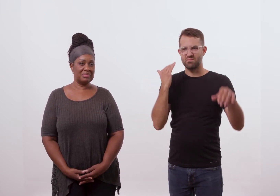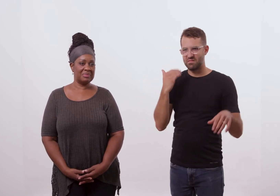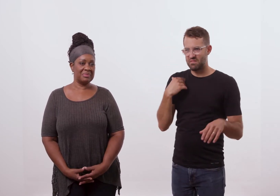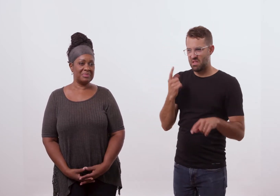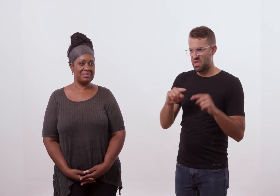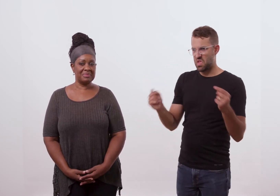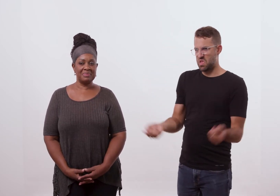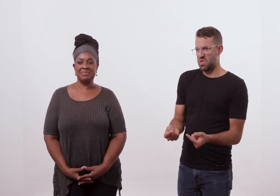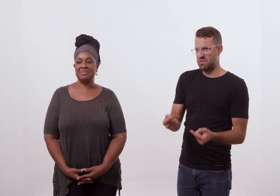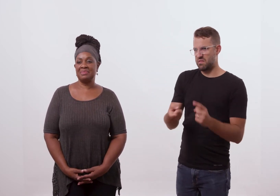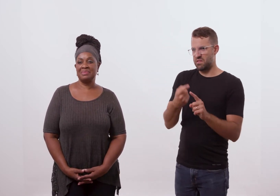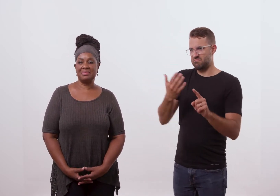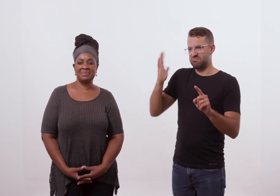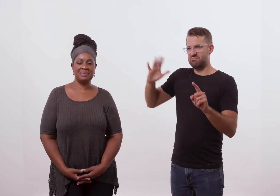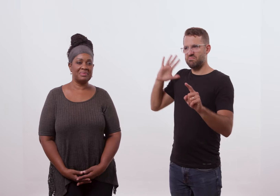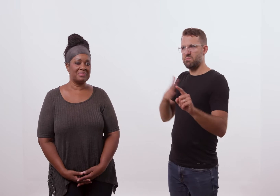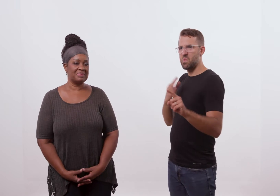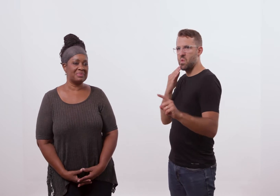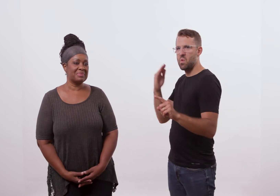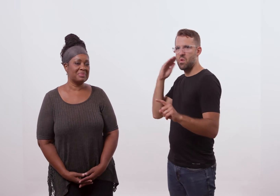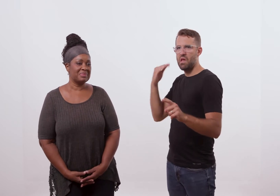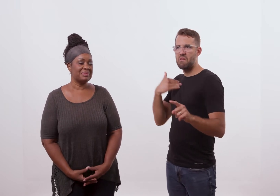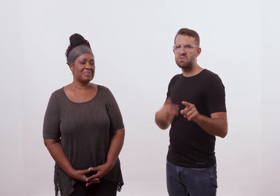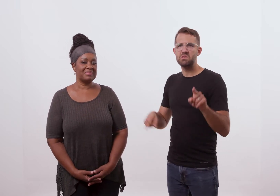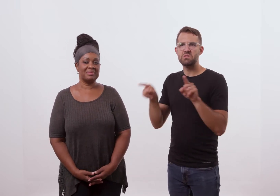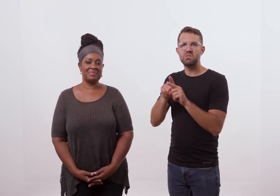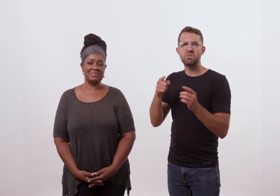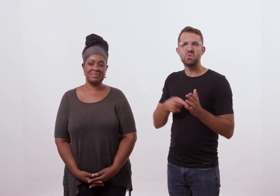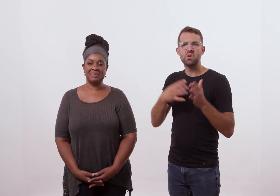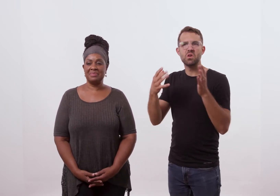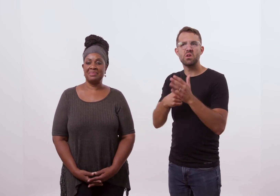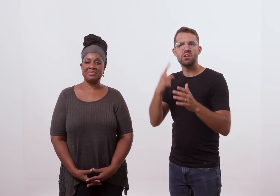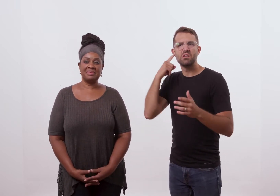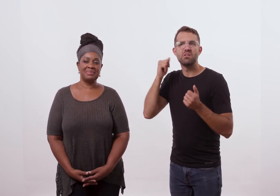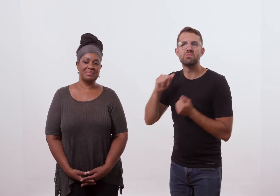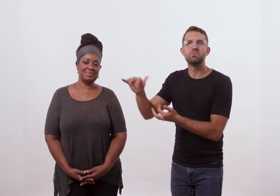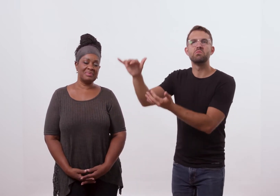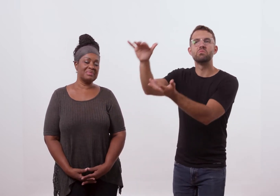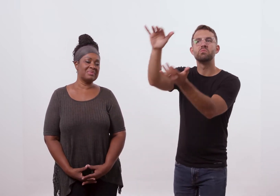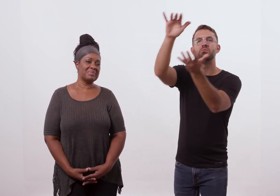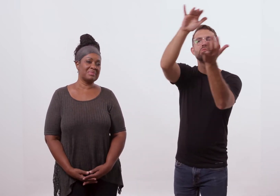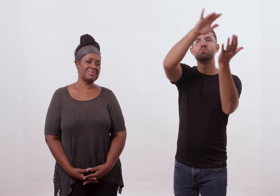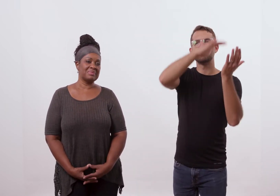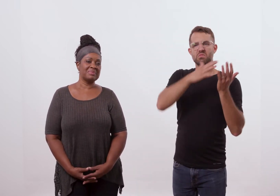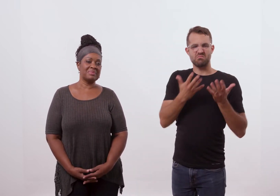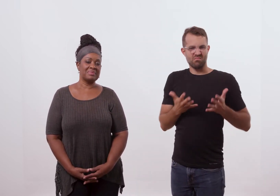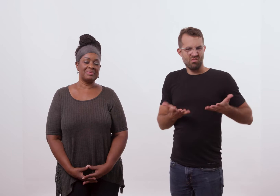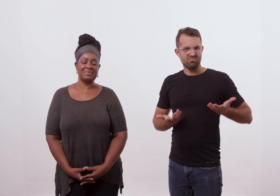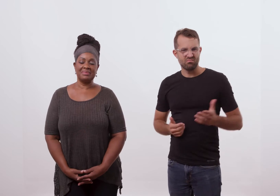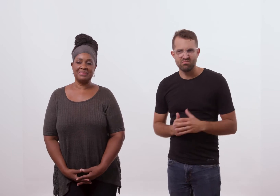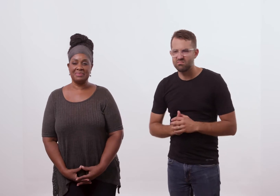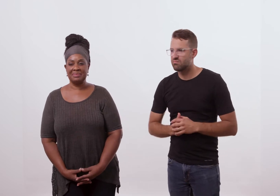just like it from the treetops, and all it ever did was belch up some clouds now and then. The danger is not from the mountain itself. It's from the